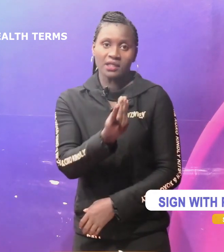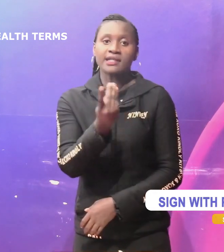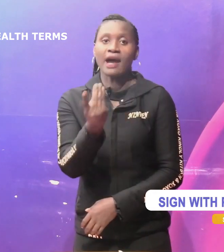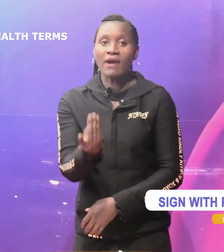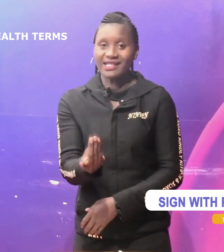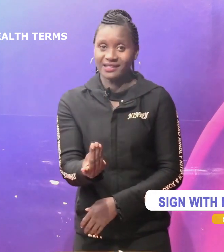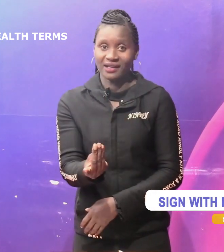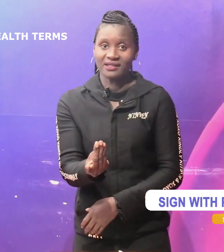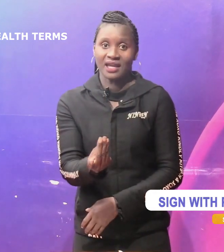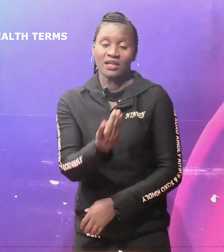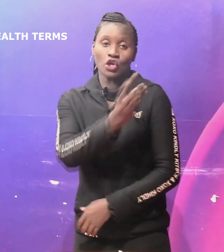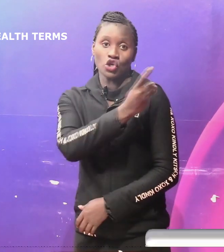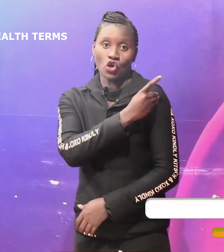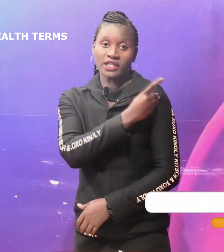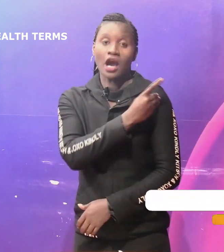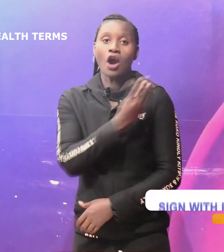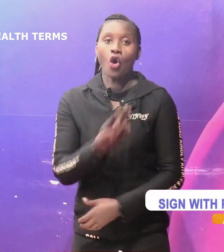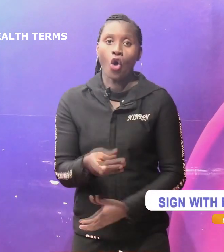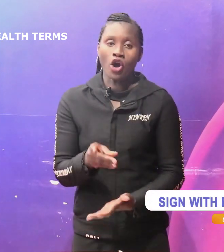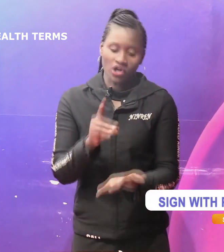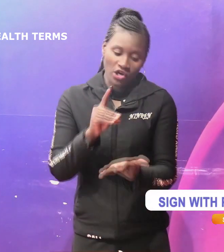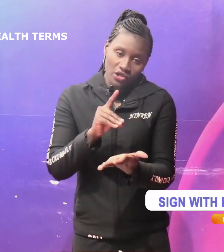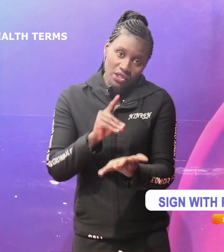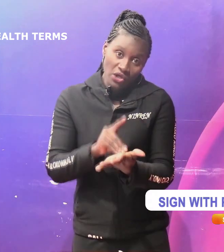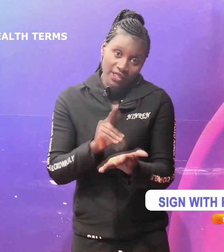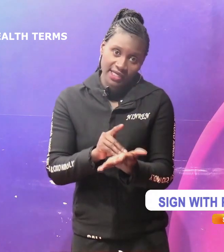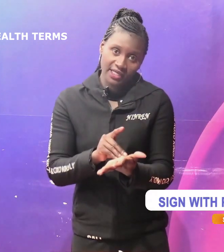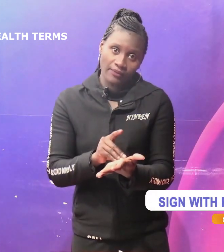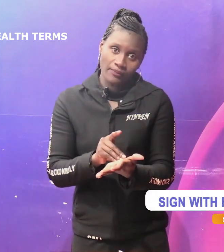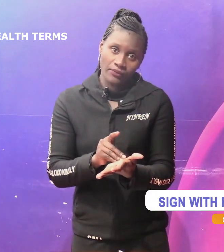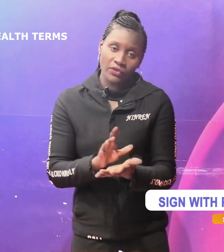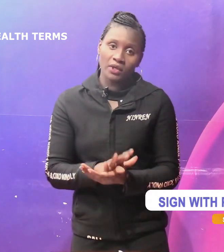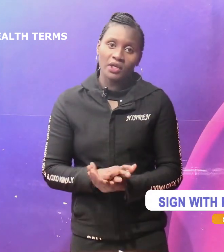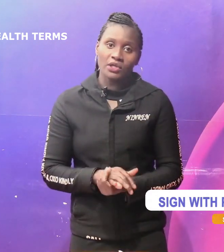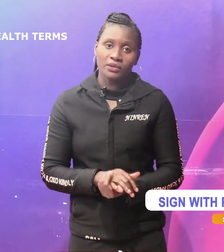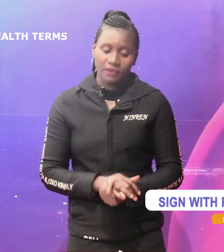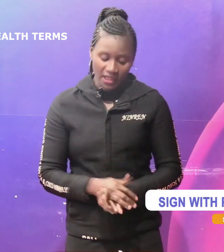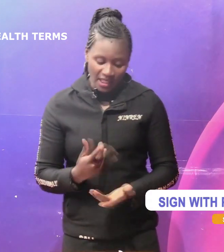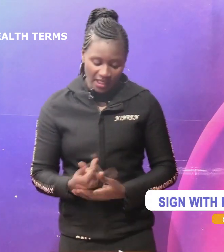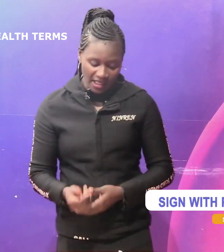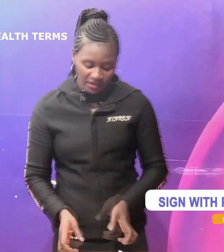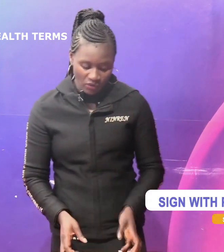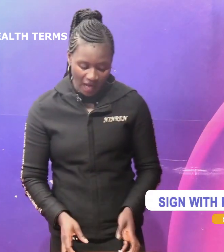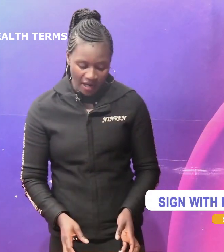our second sign, doctor or doctor. And then next we have